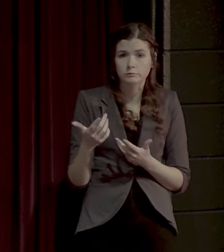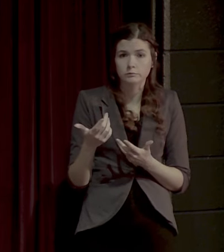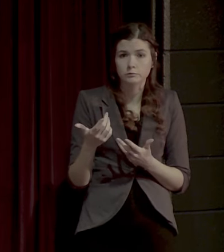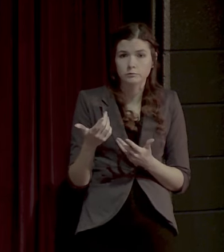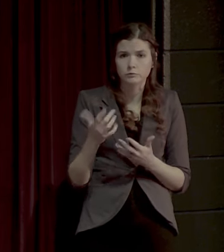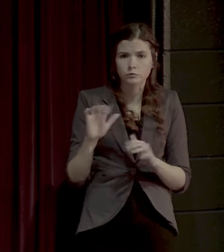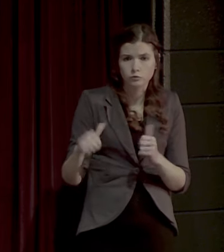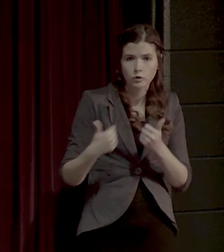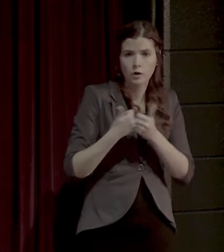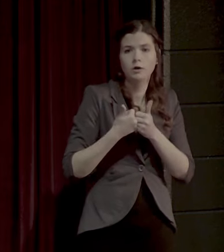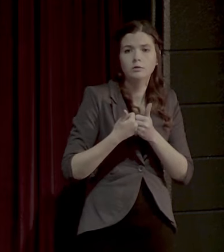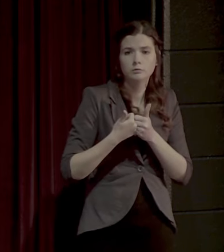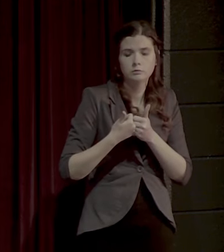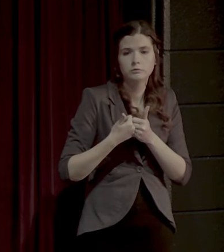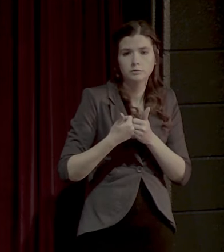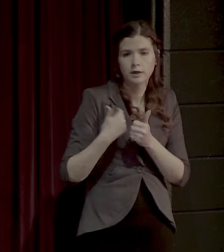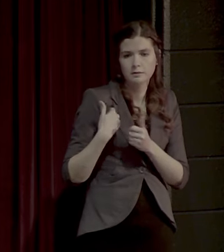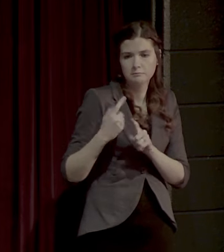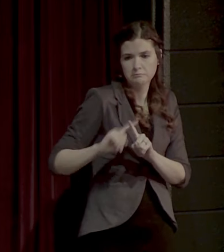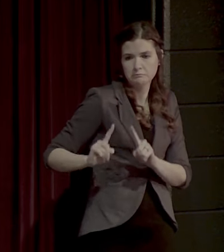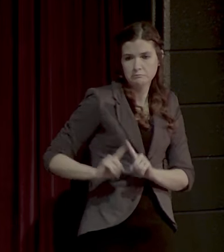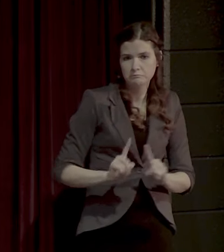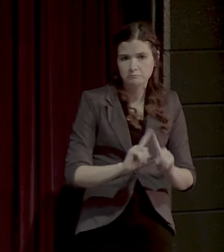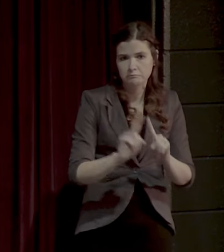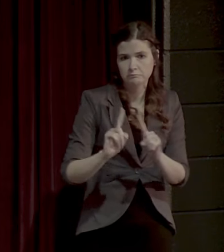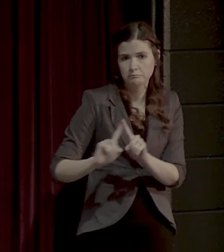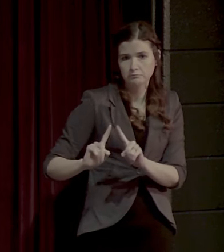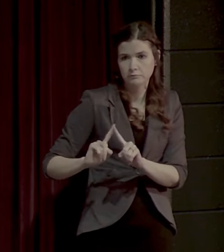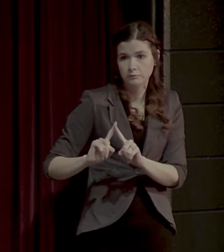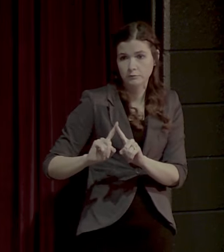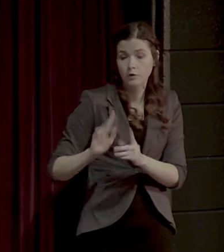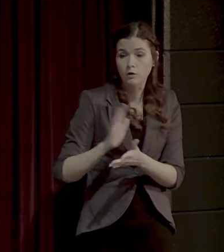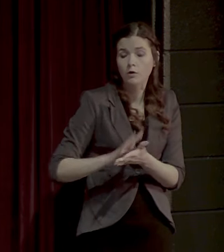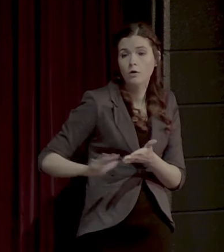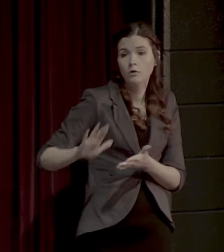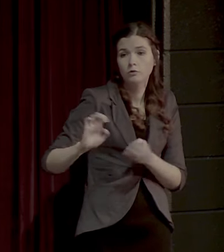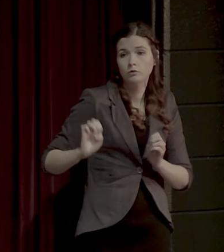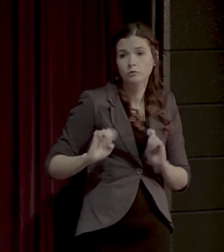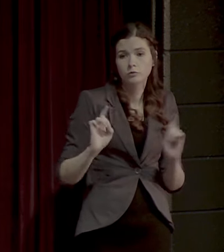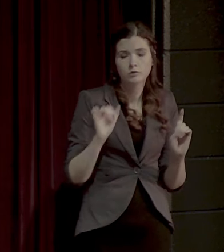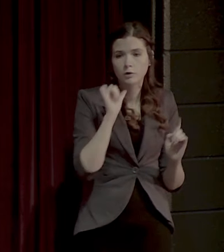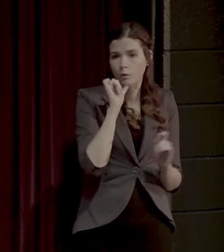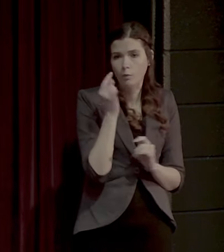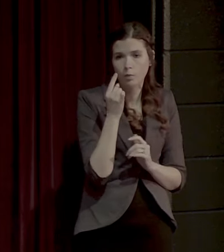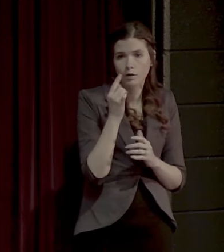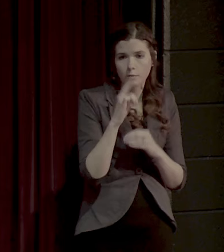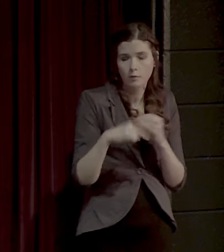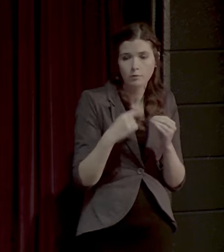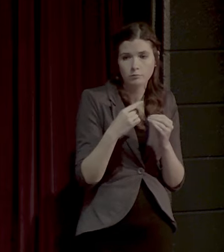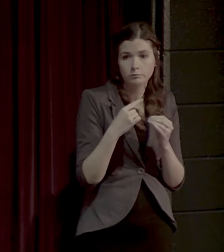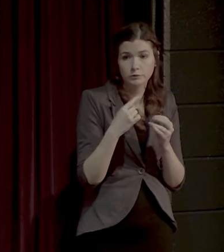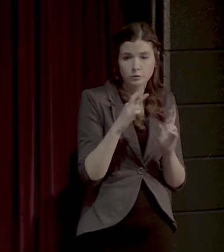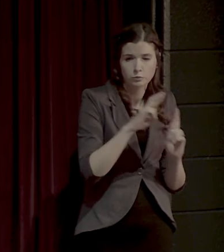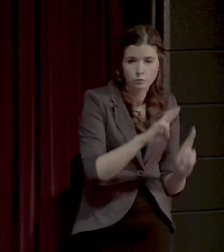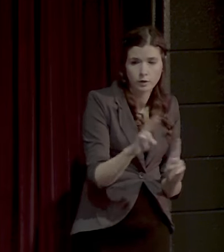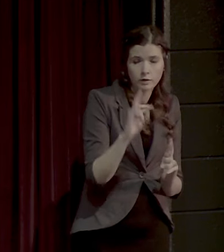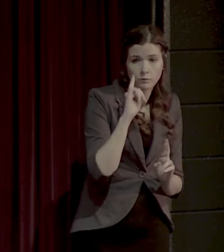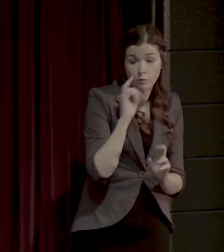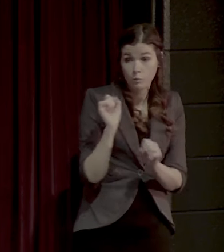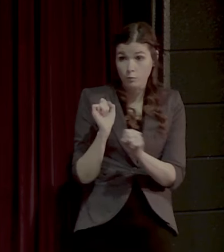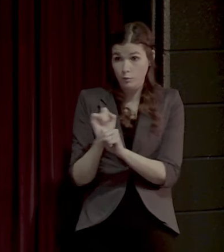unique challenges. A college education isn't only about preparing for the work world that lies